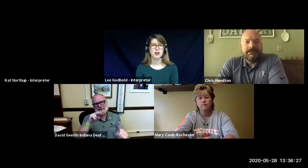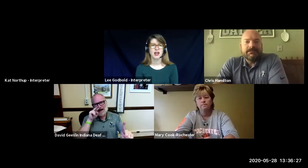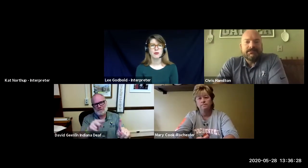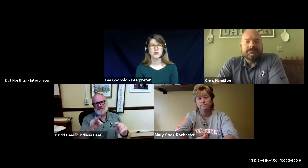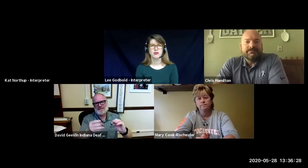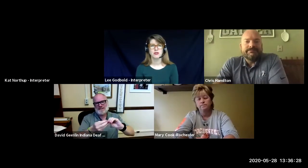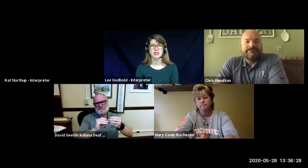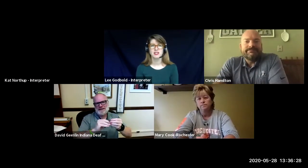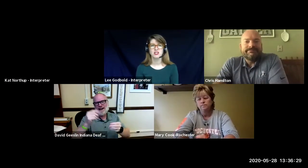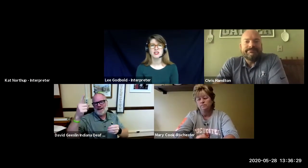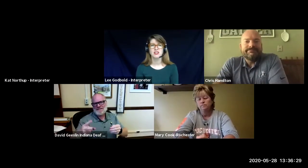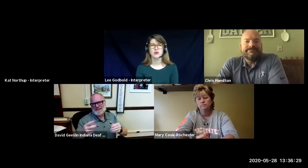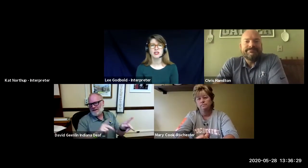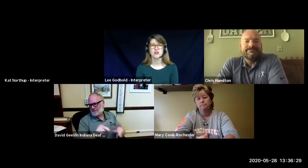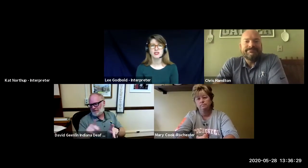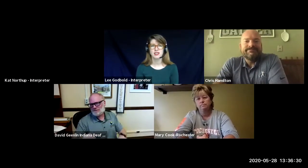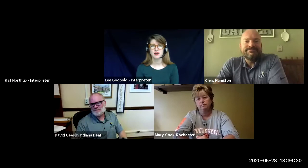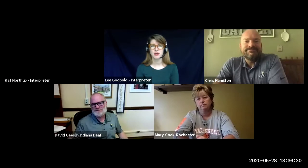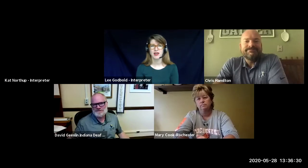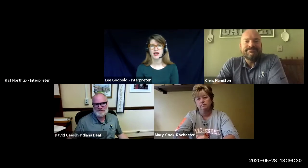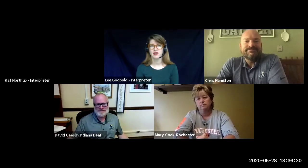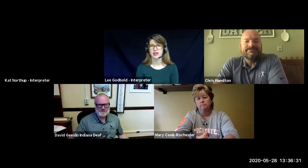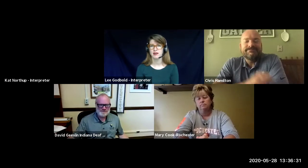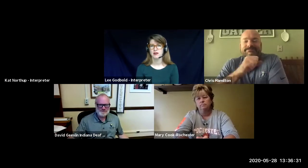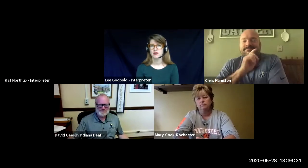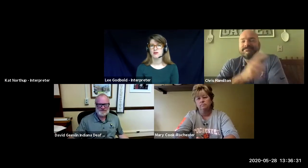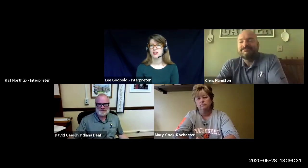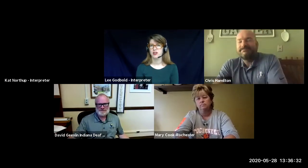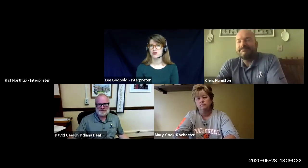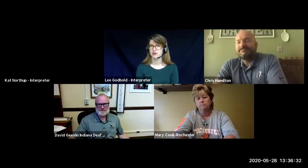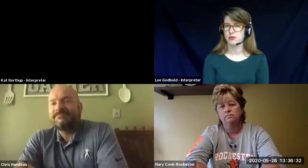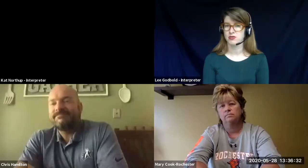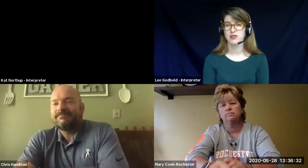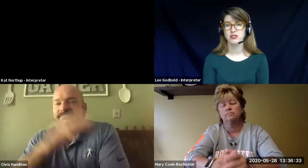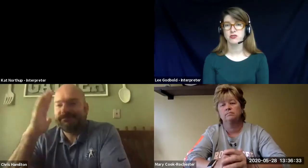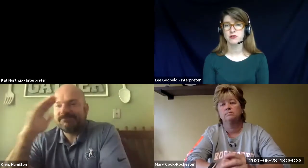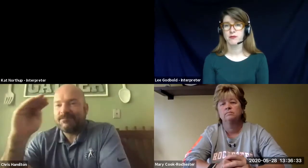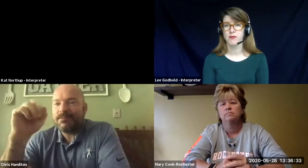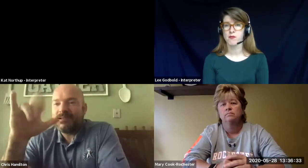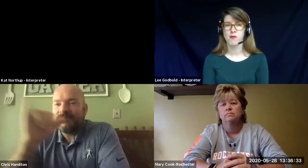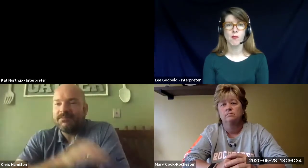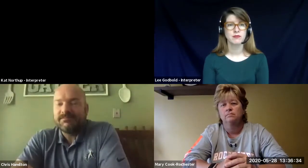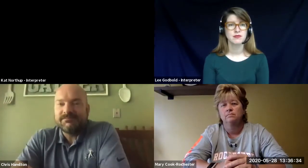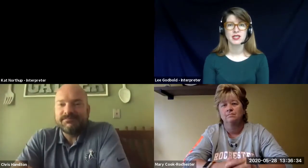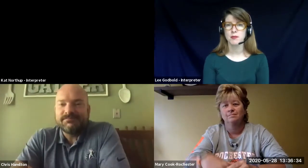how we do those splits. I just think it's so interesting about how they figure out those numbers. Very true. Hey,